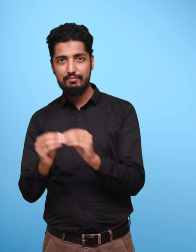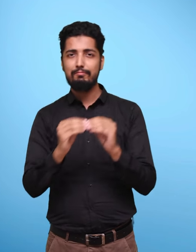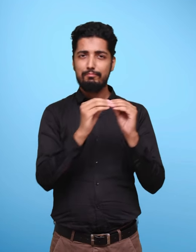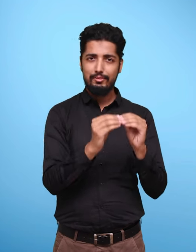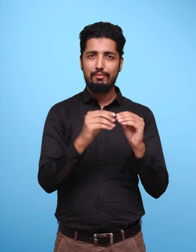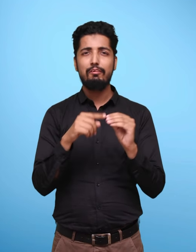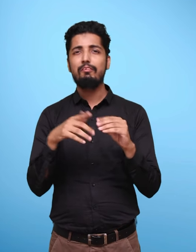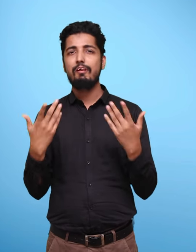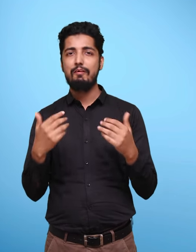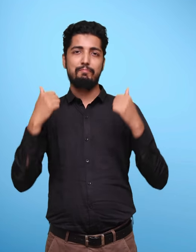bag.